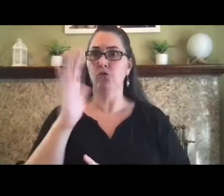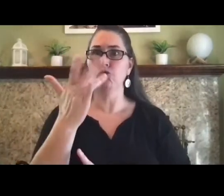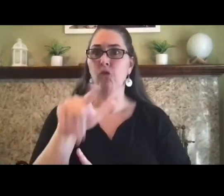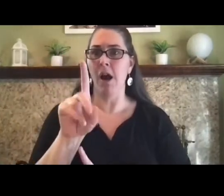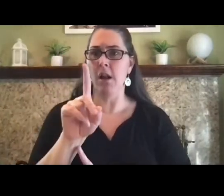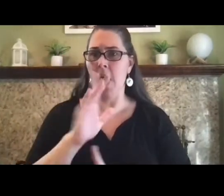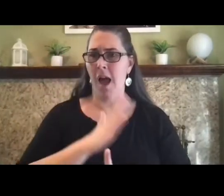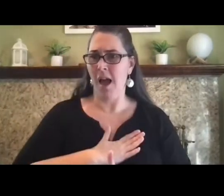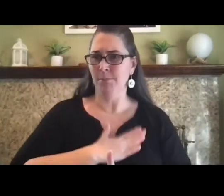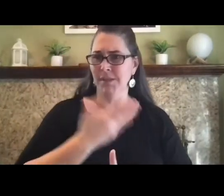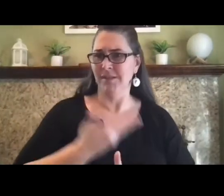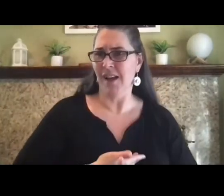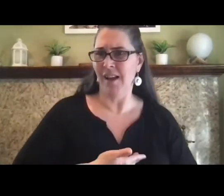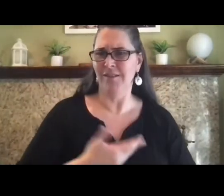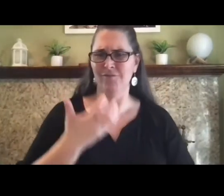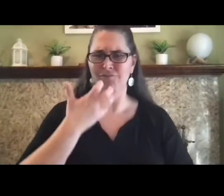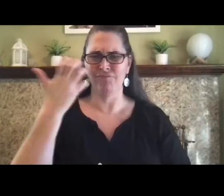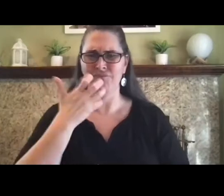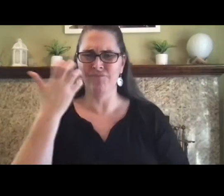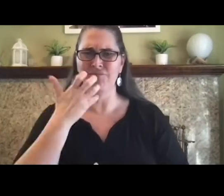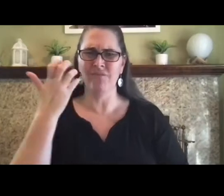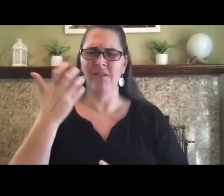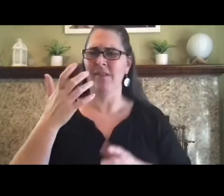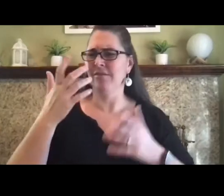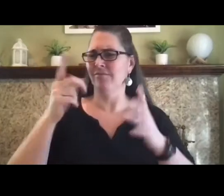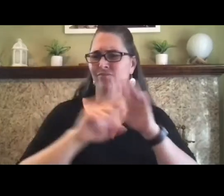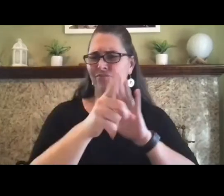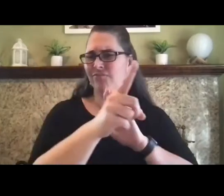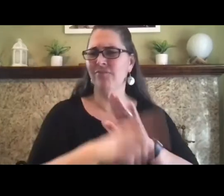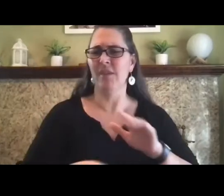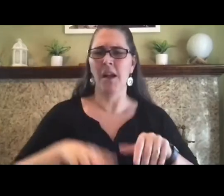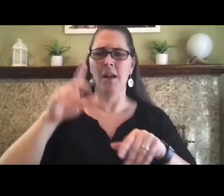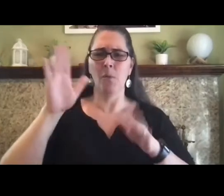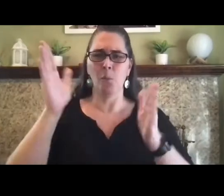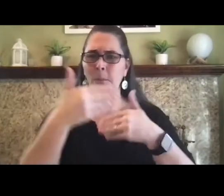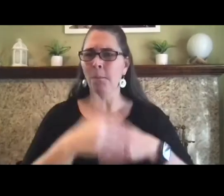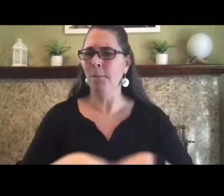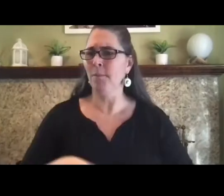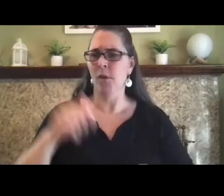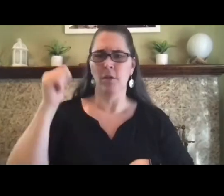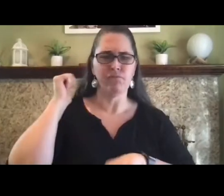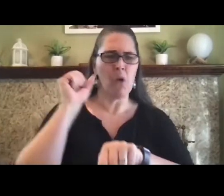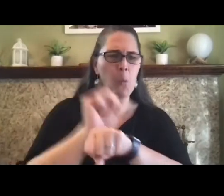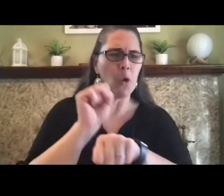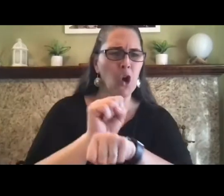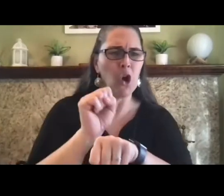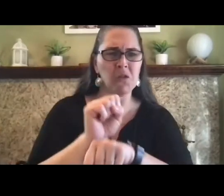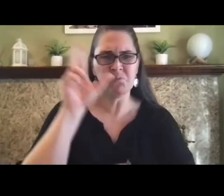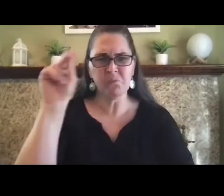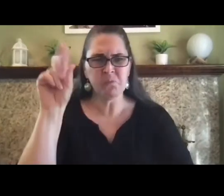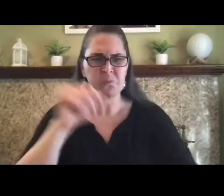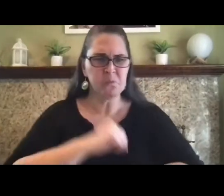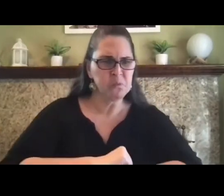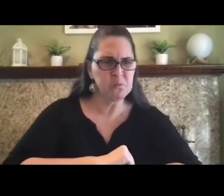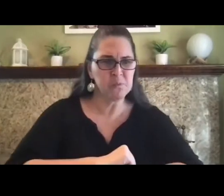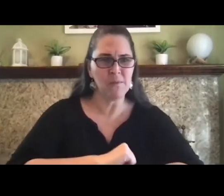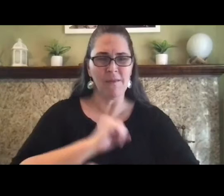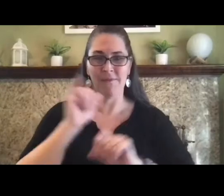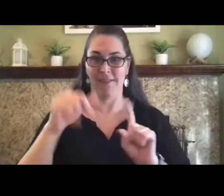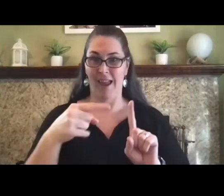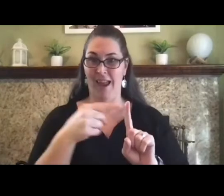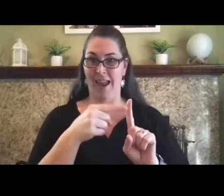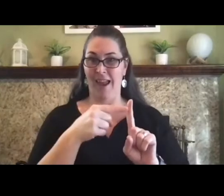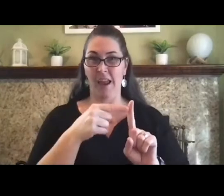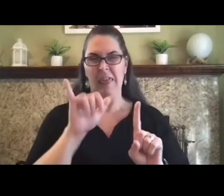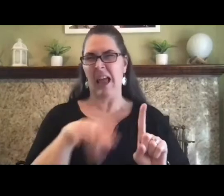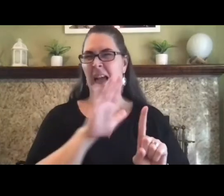You may see that your child might be frustrated, upset, angry, or sad. Your child may yell, stomp, go to their room, refuse to do homework